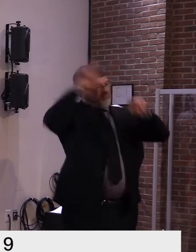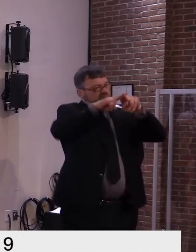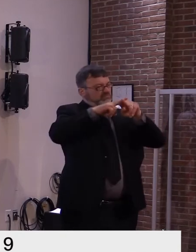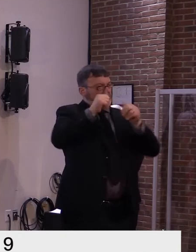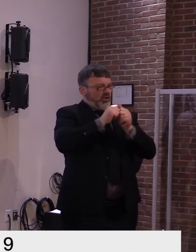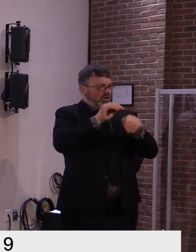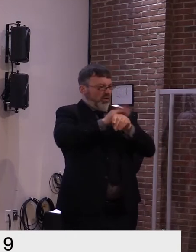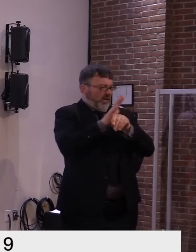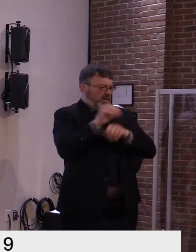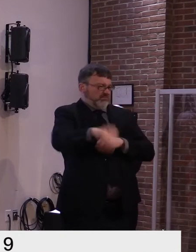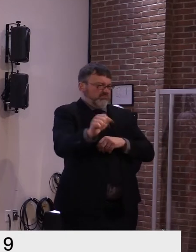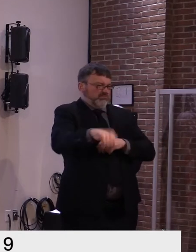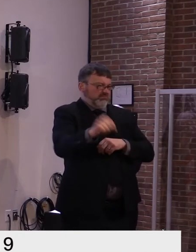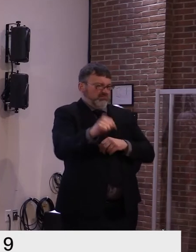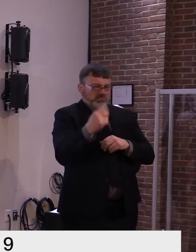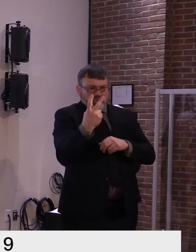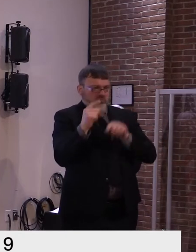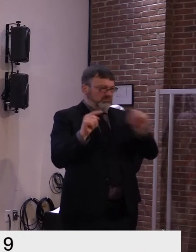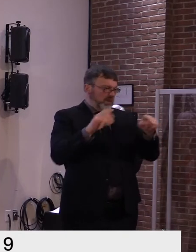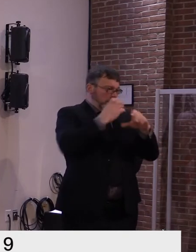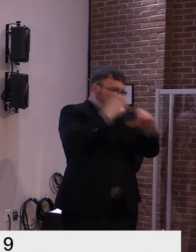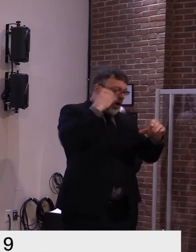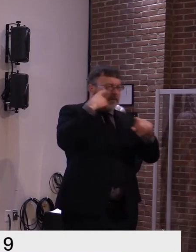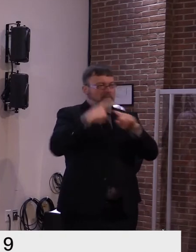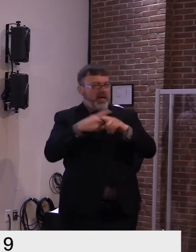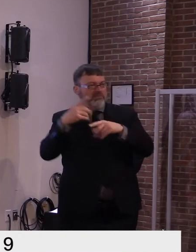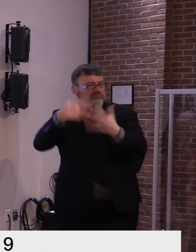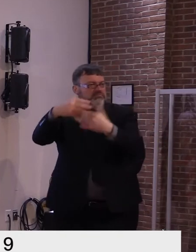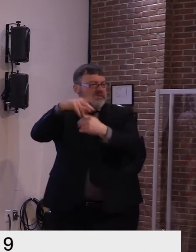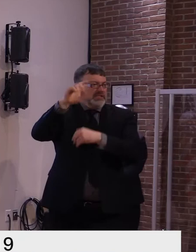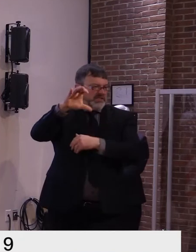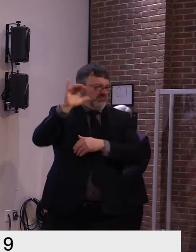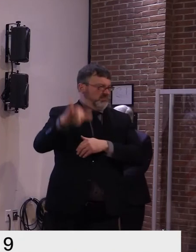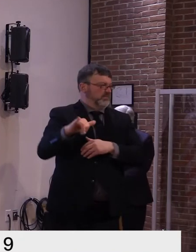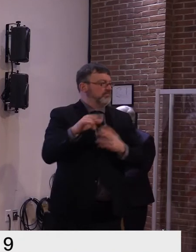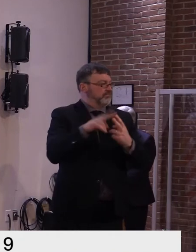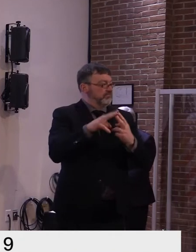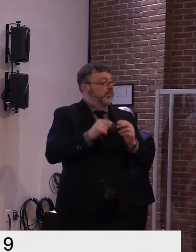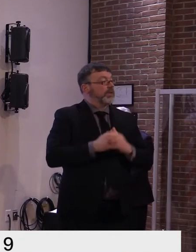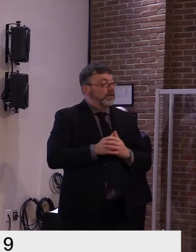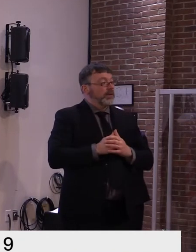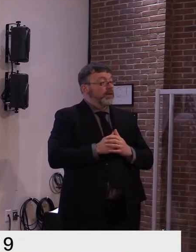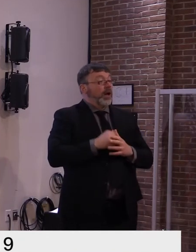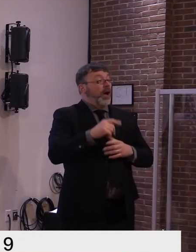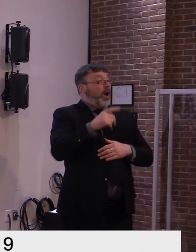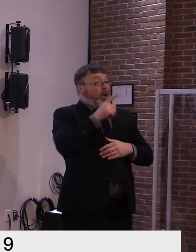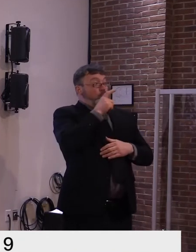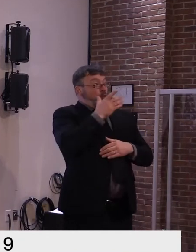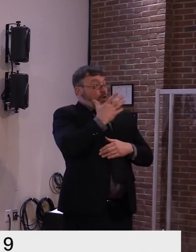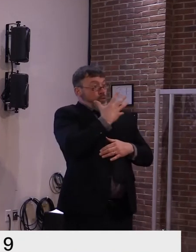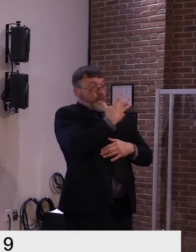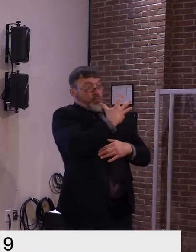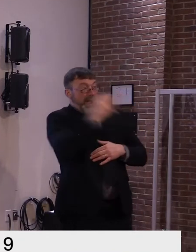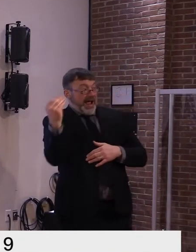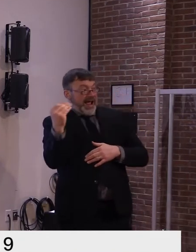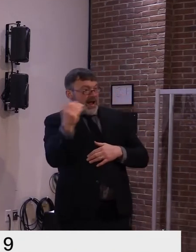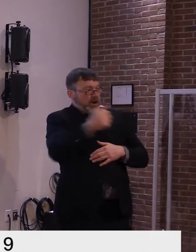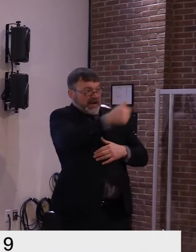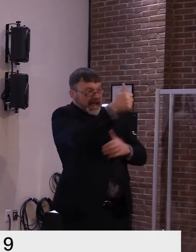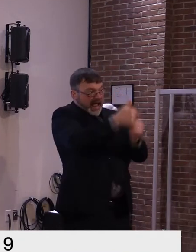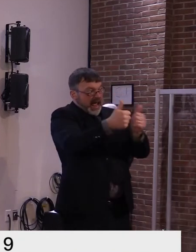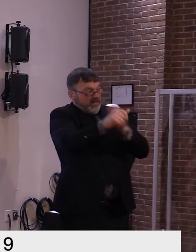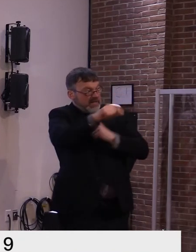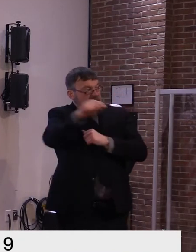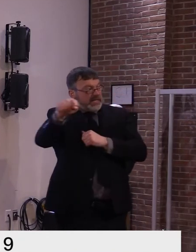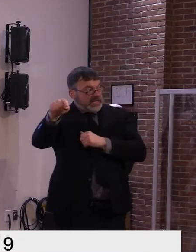made sure that communication went out to everyone on the bus at the time they arrived, indicating that